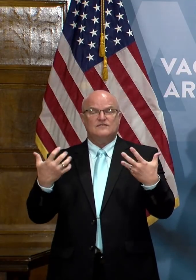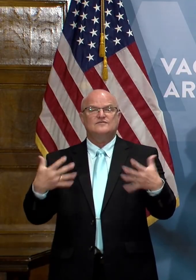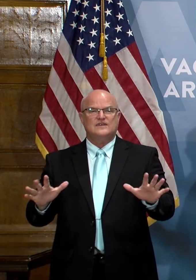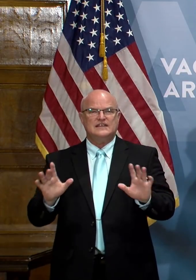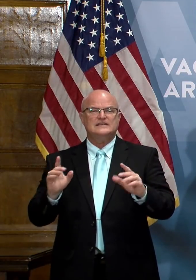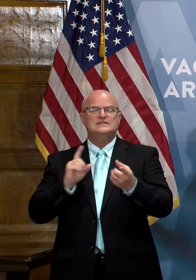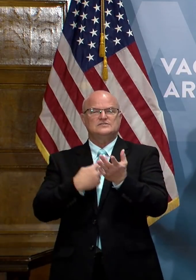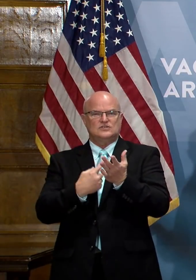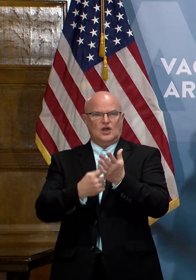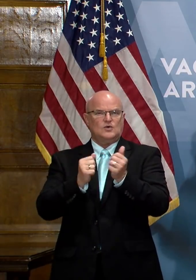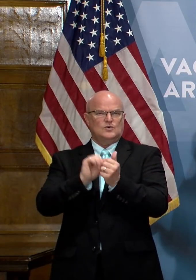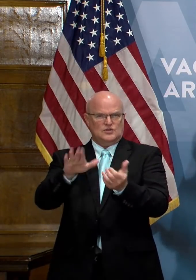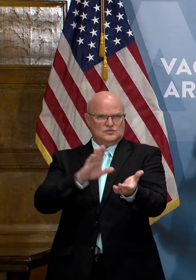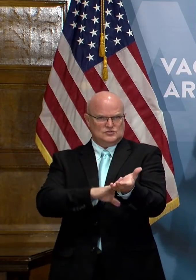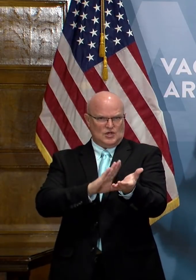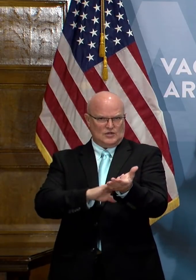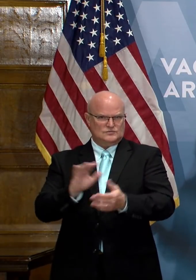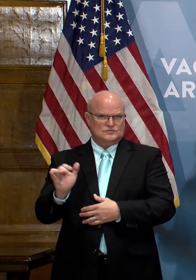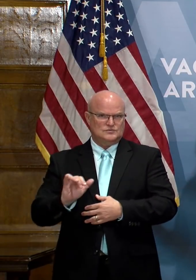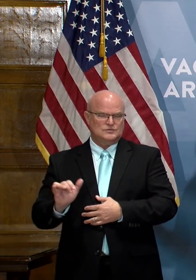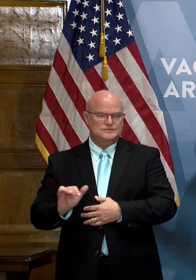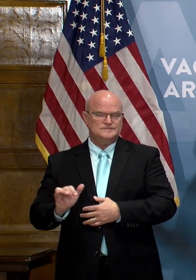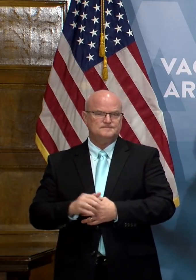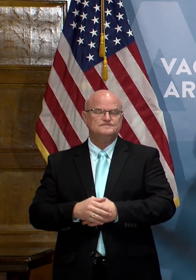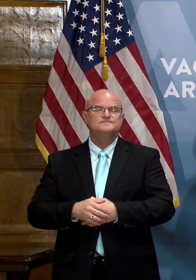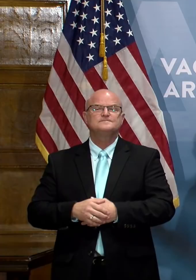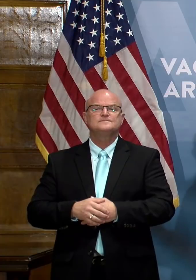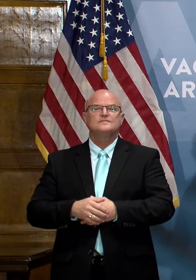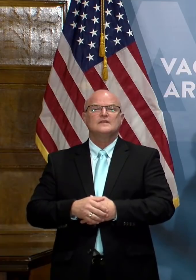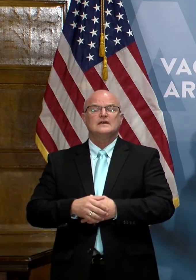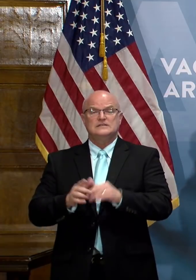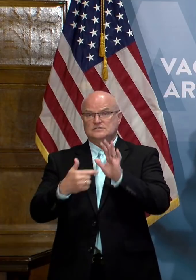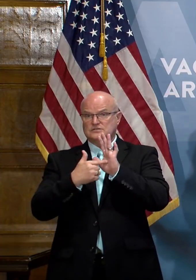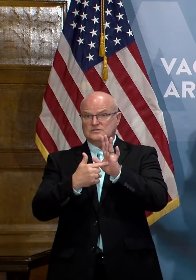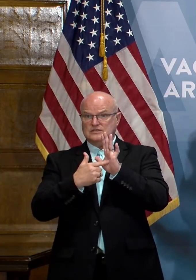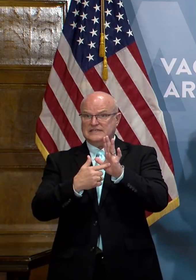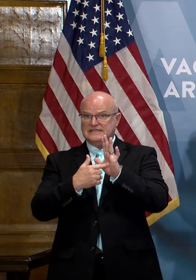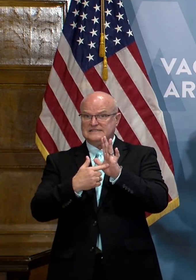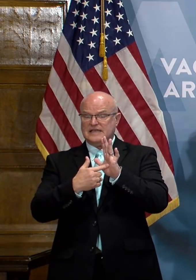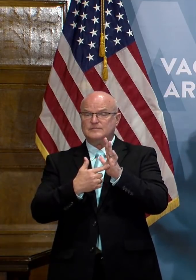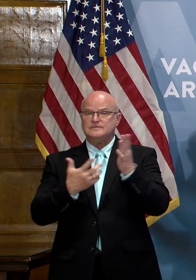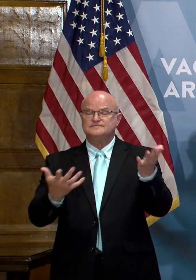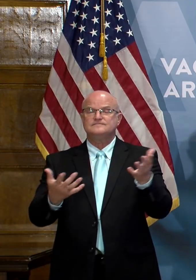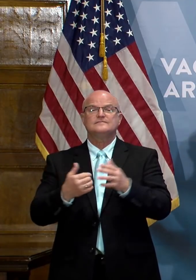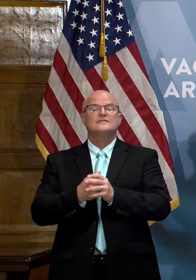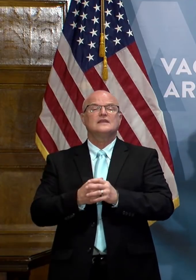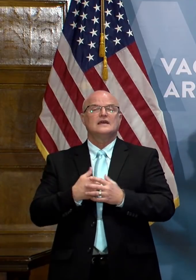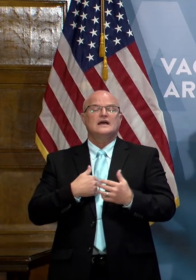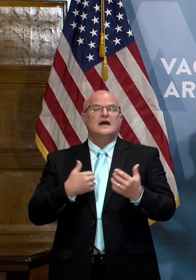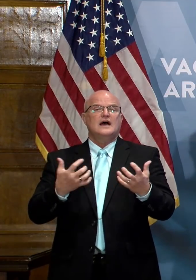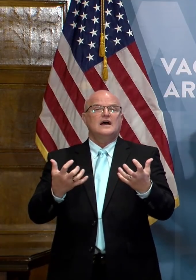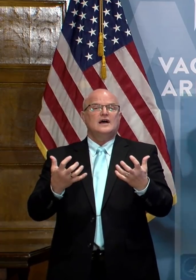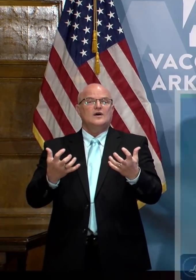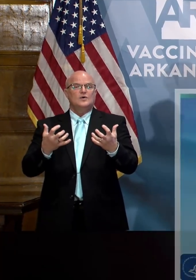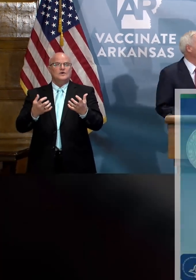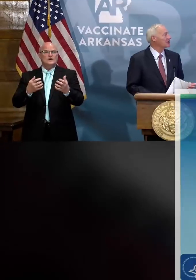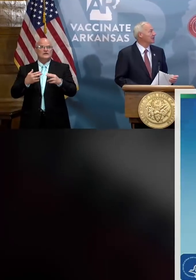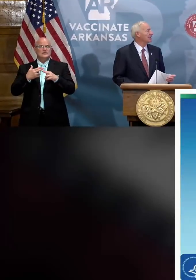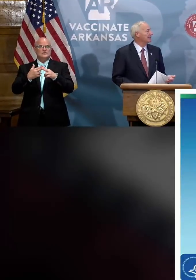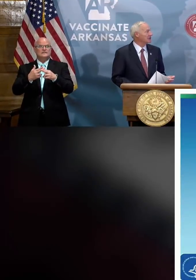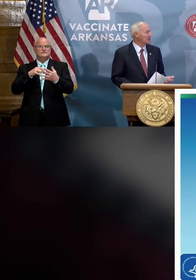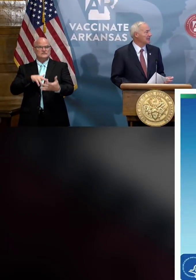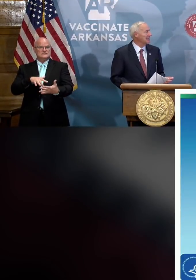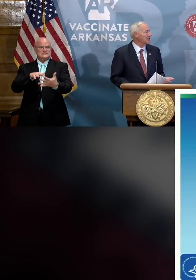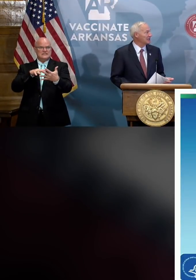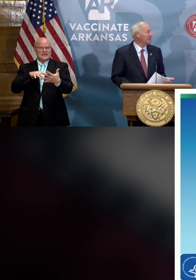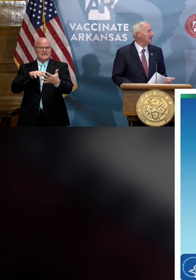and consult with your physician. And to illustrate this point, though, I wanted to reference this